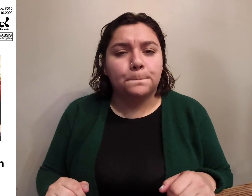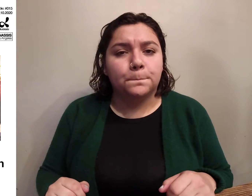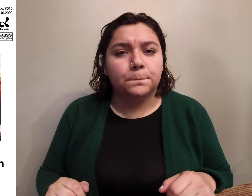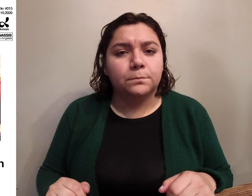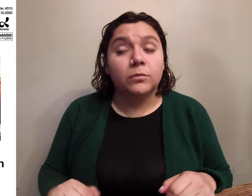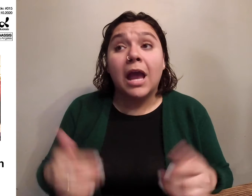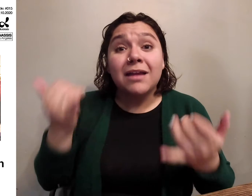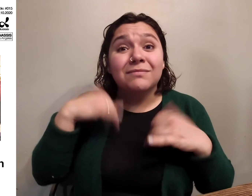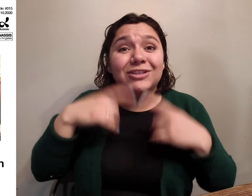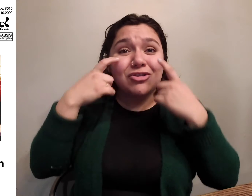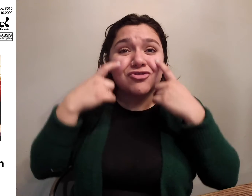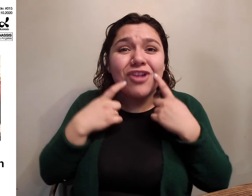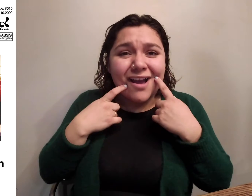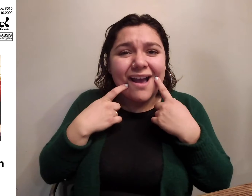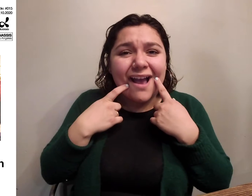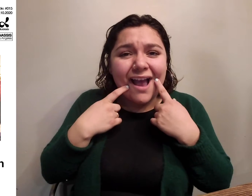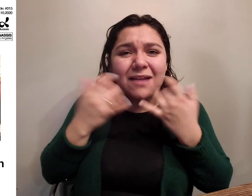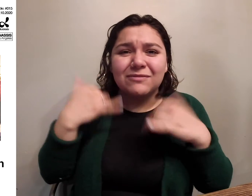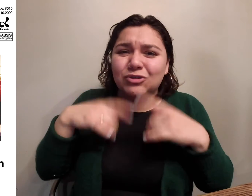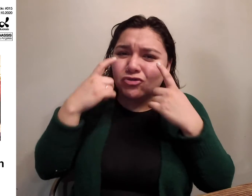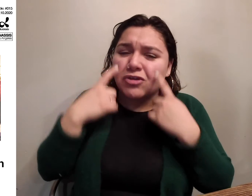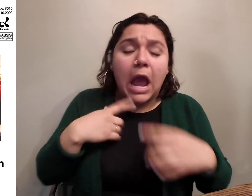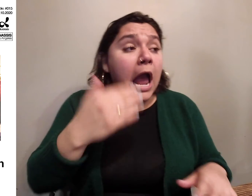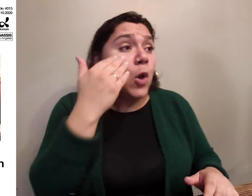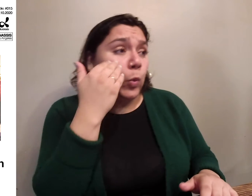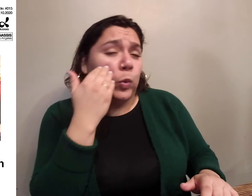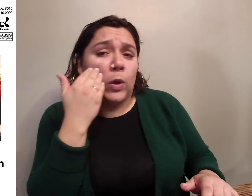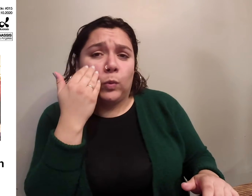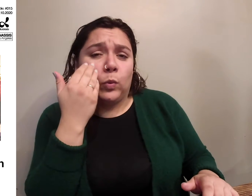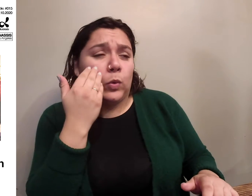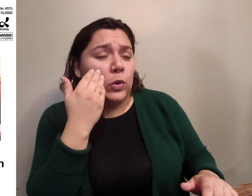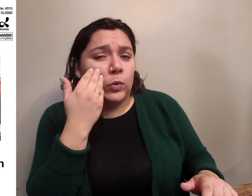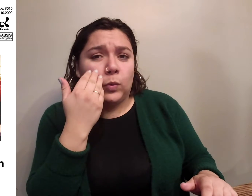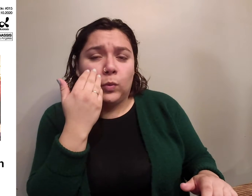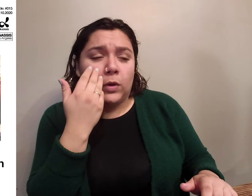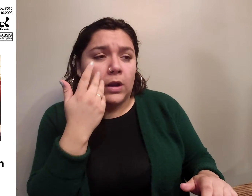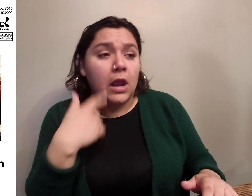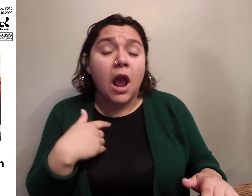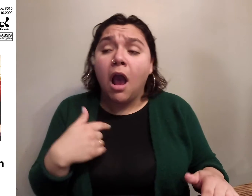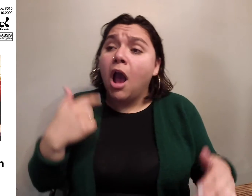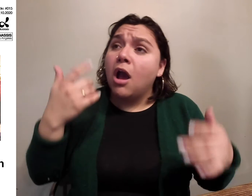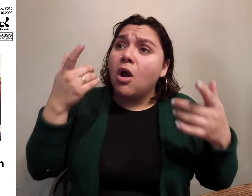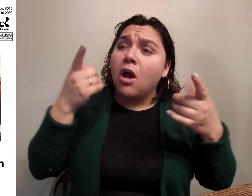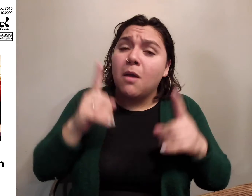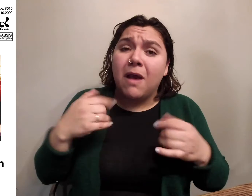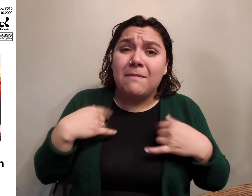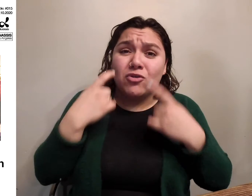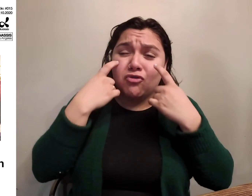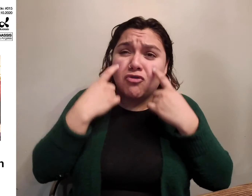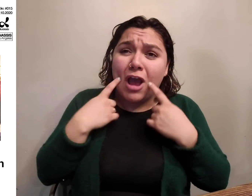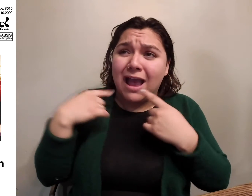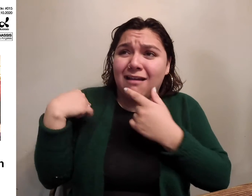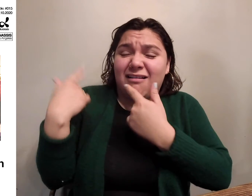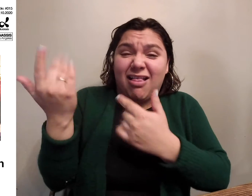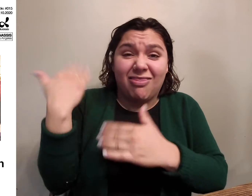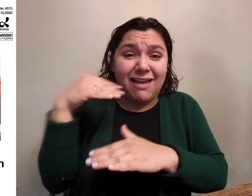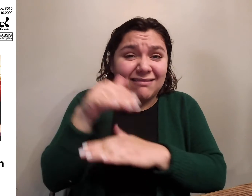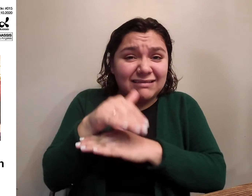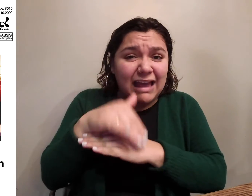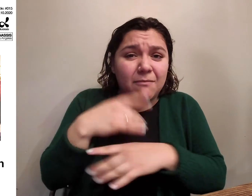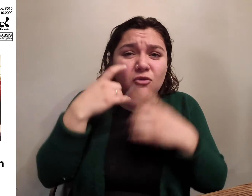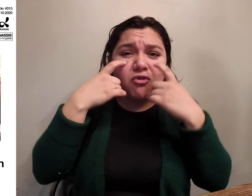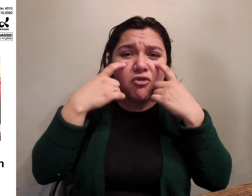I'm still crying. Actually, I know, and I've been crying since last night, since I heard he passed